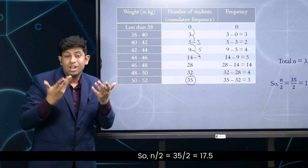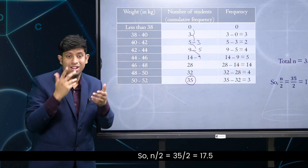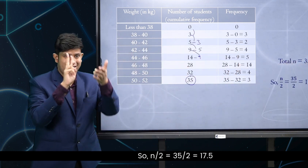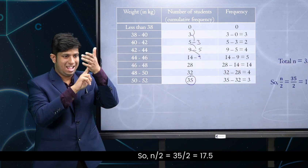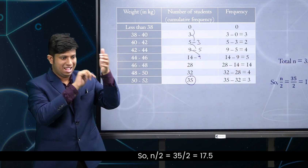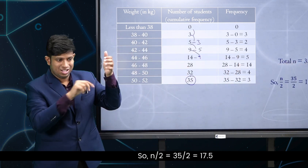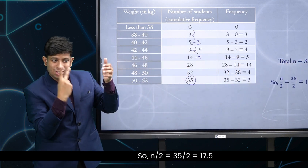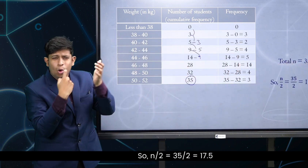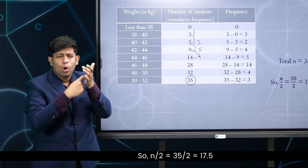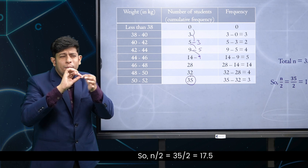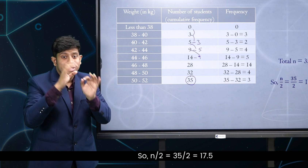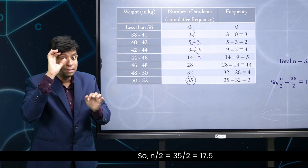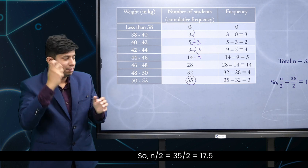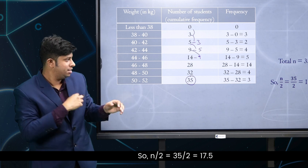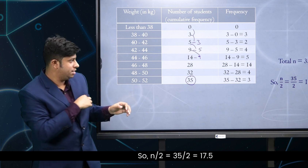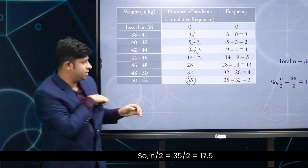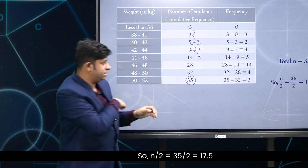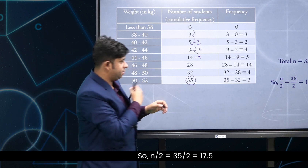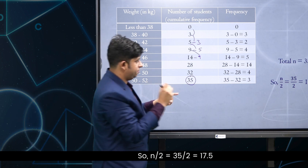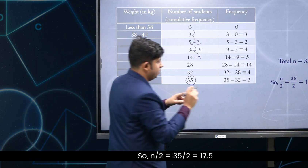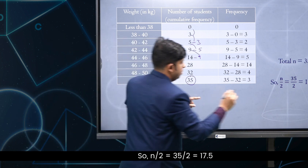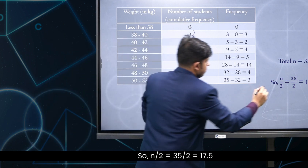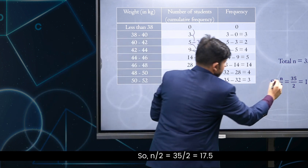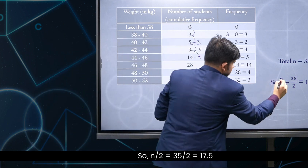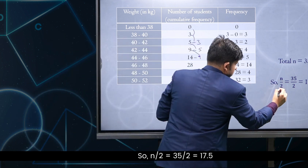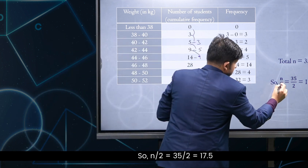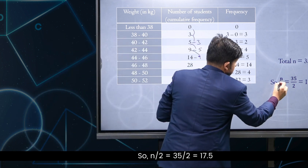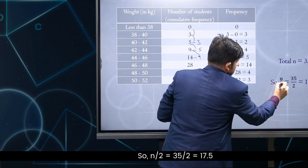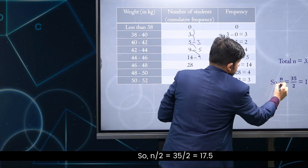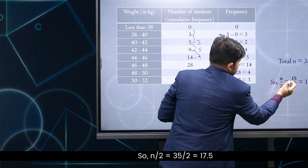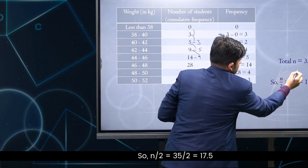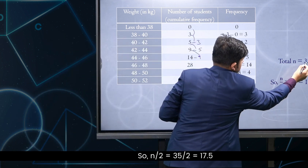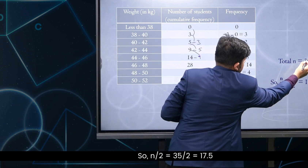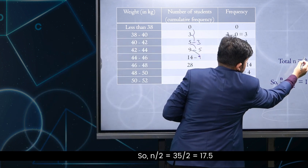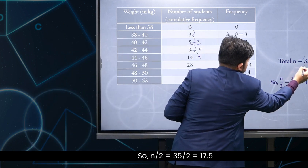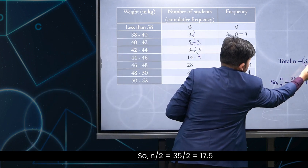So, n by 2 is equal to 35 by 2, that is equal to 17.5.